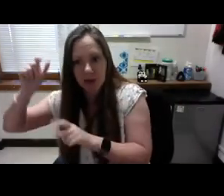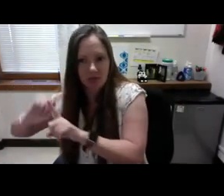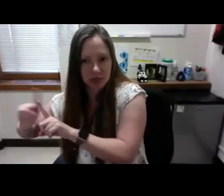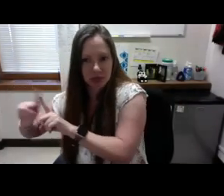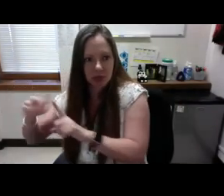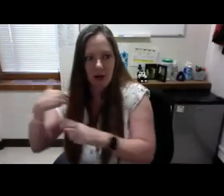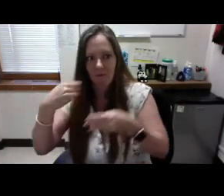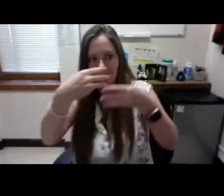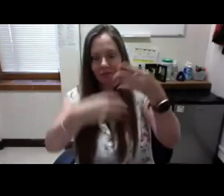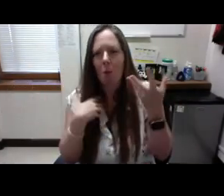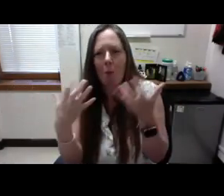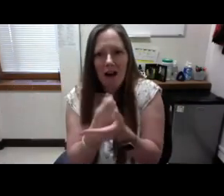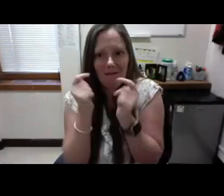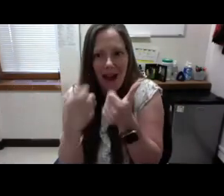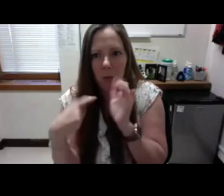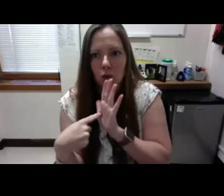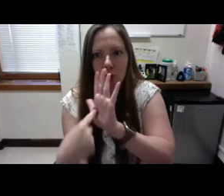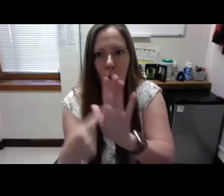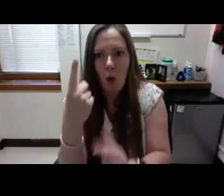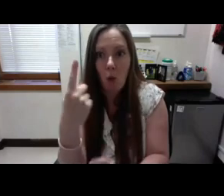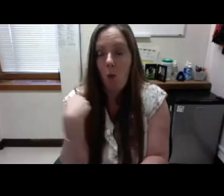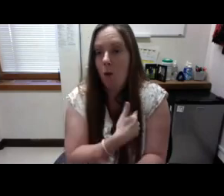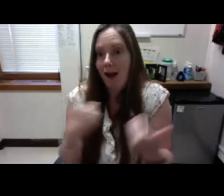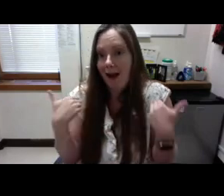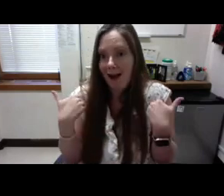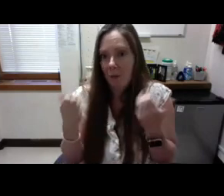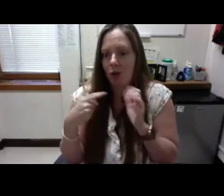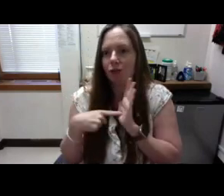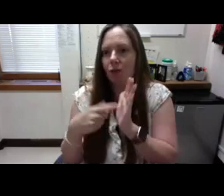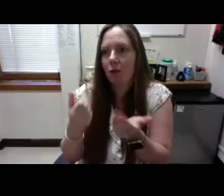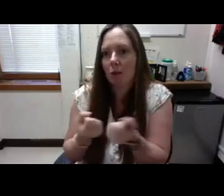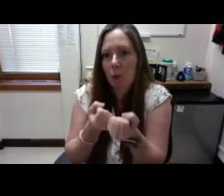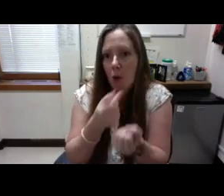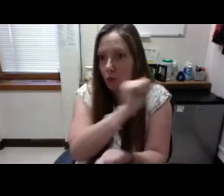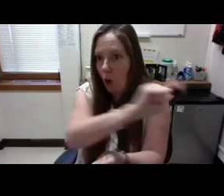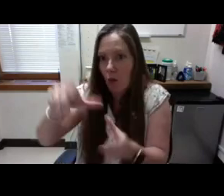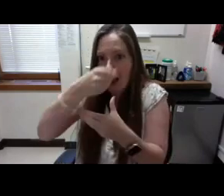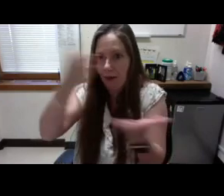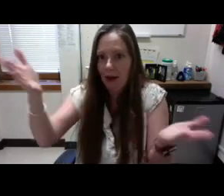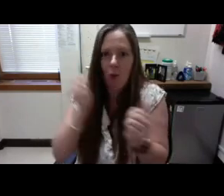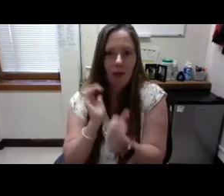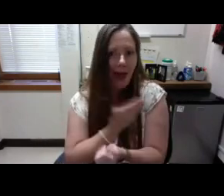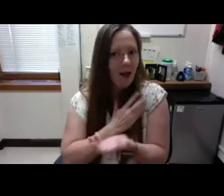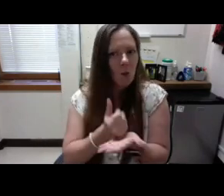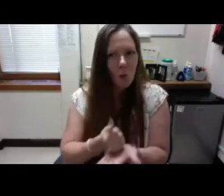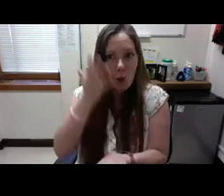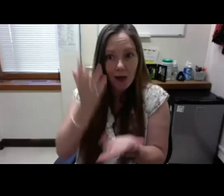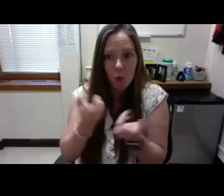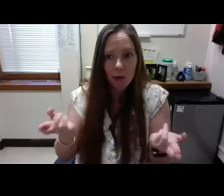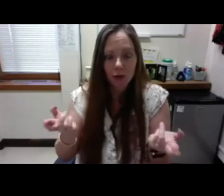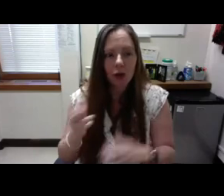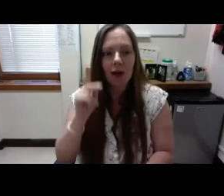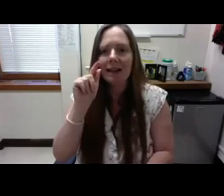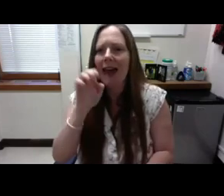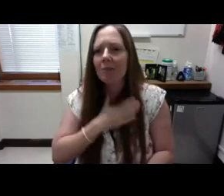teachers, some, you know, supervisors, anybody. I wanted to real quick show a video of how we can support everyone out